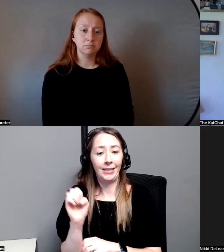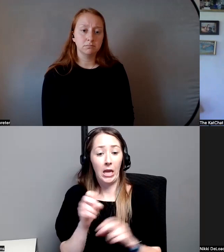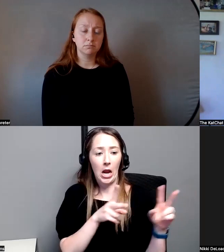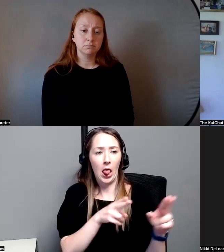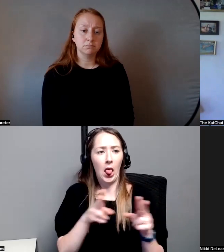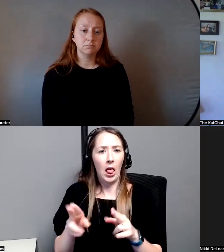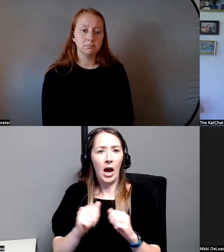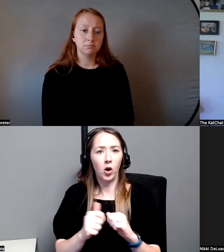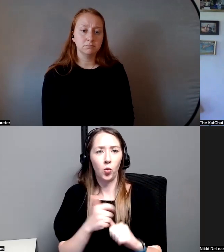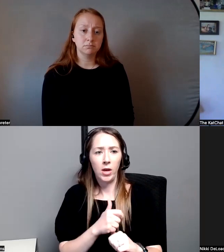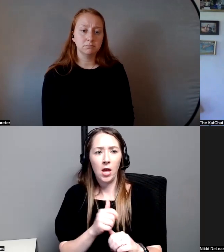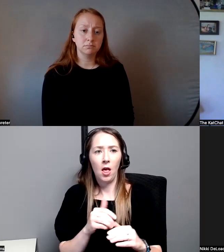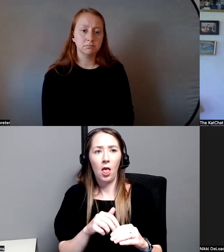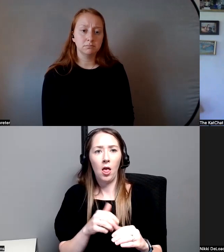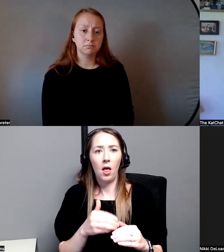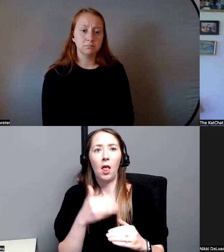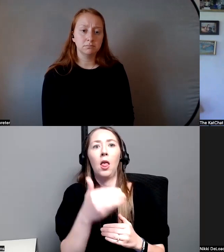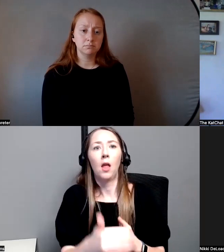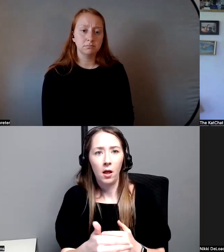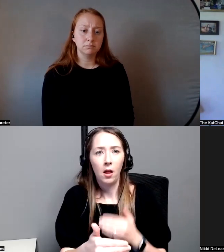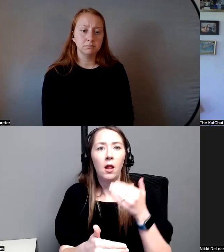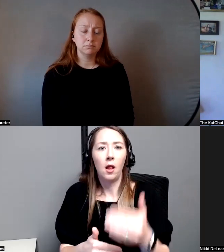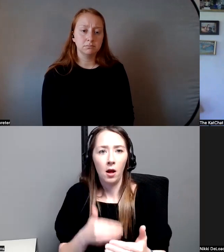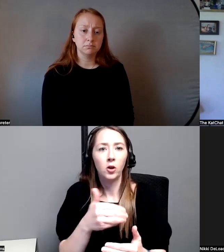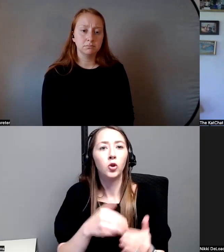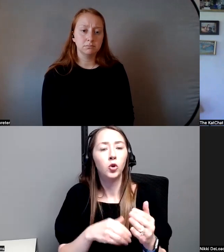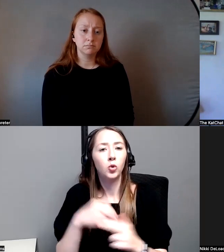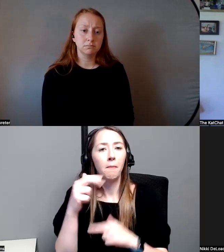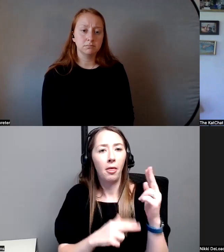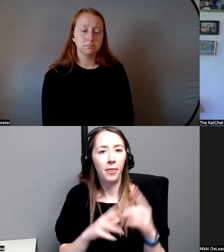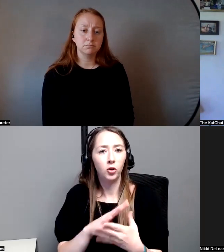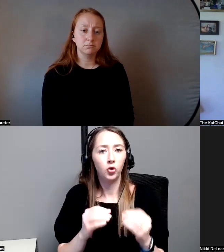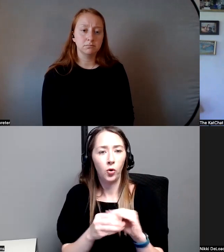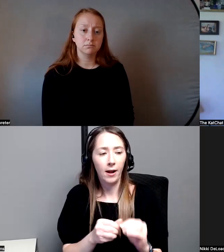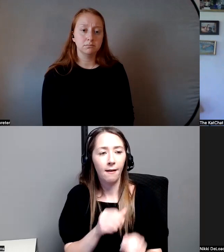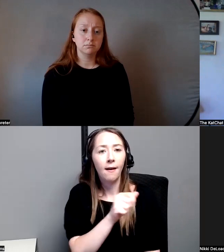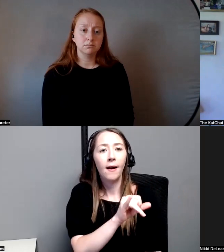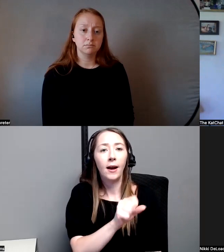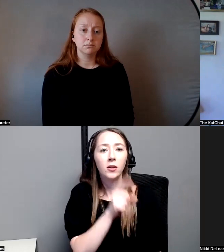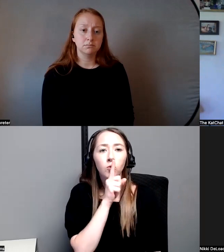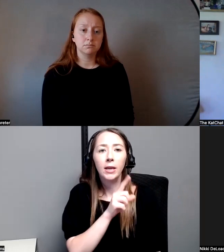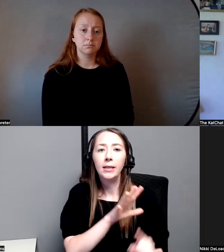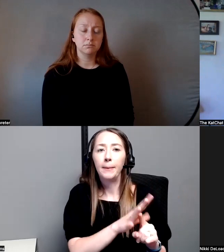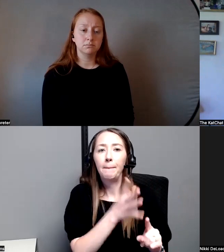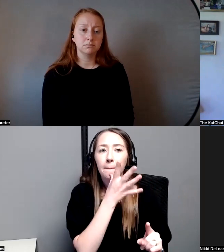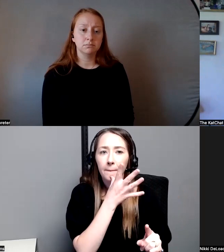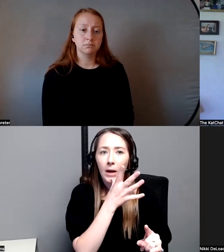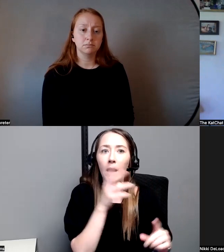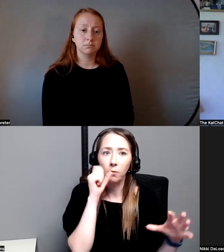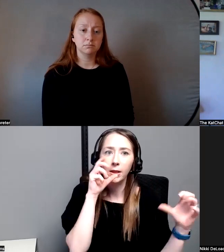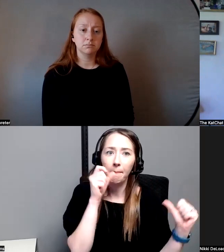forward. And, AIS also had an amazing mom, like his family